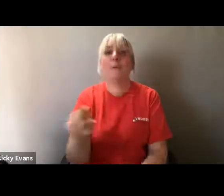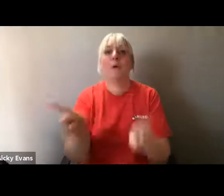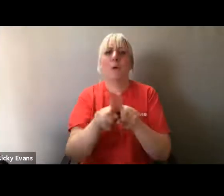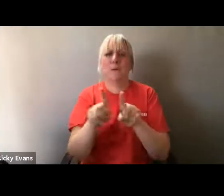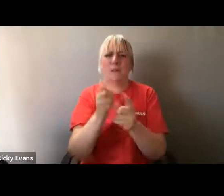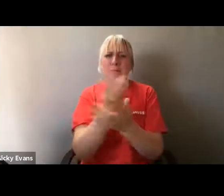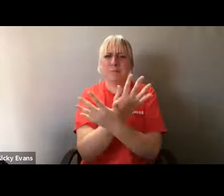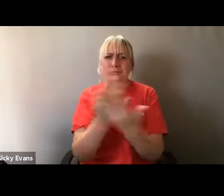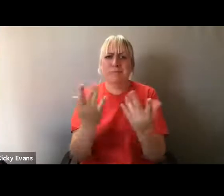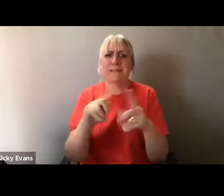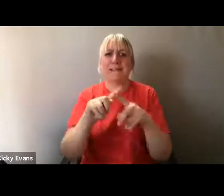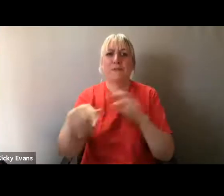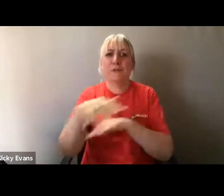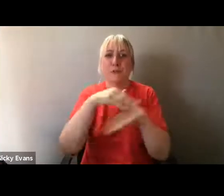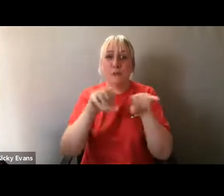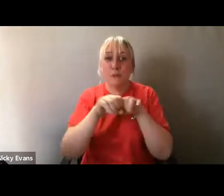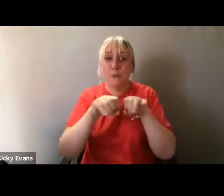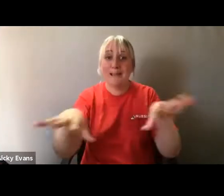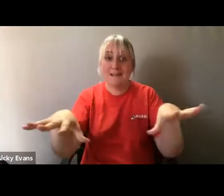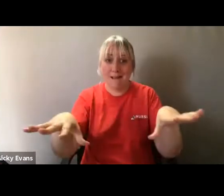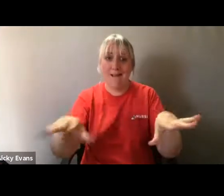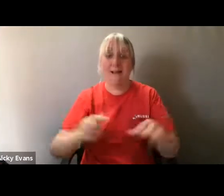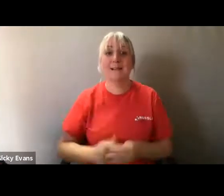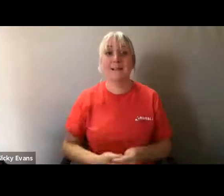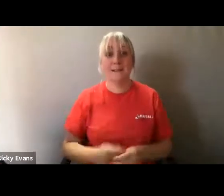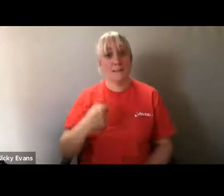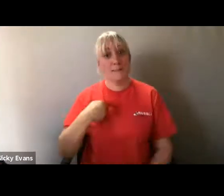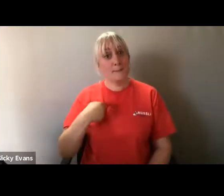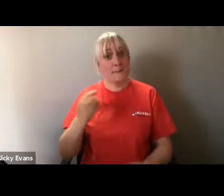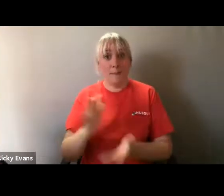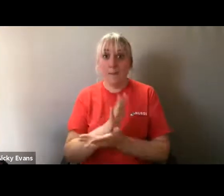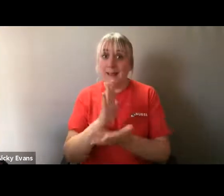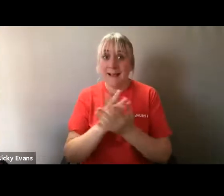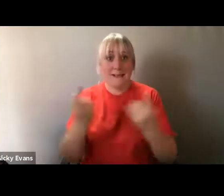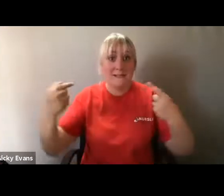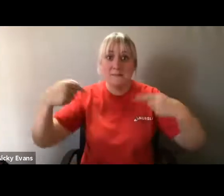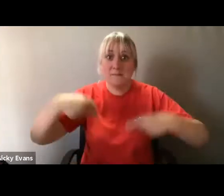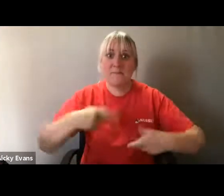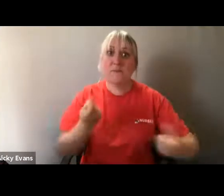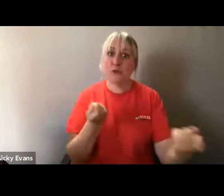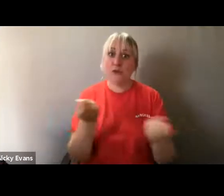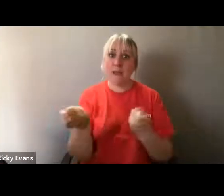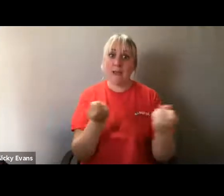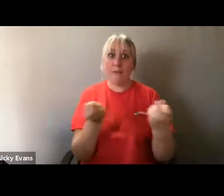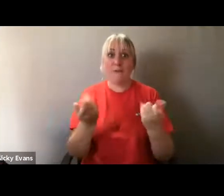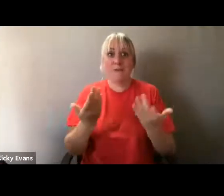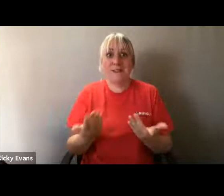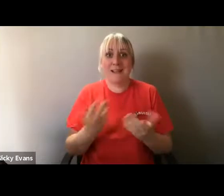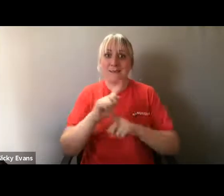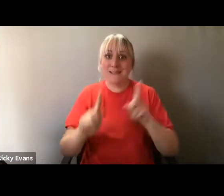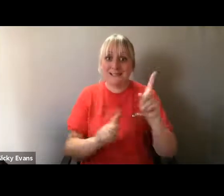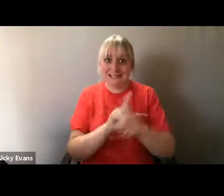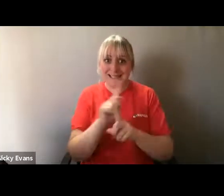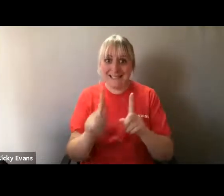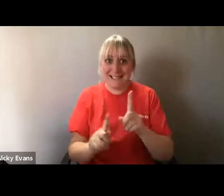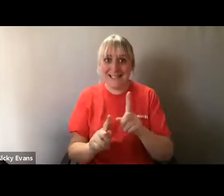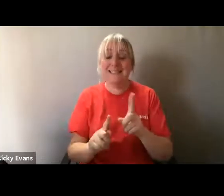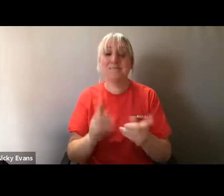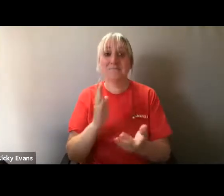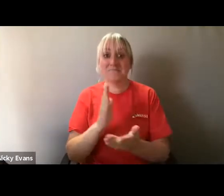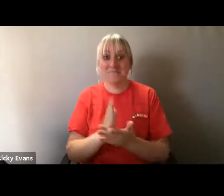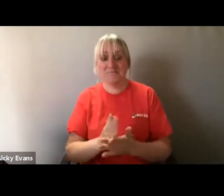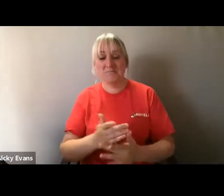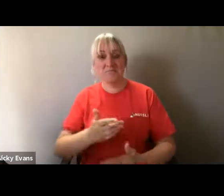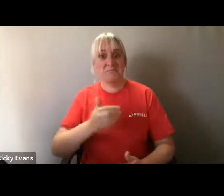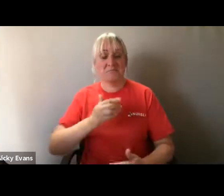media platforms. I'm very pleased to be able to chair this meeting. It's a privilege to